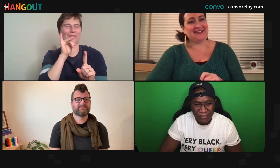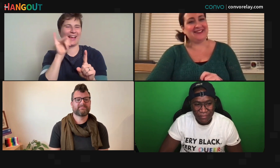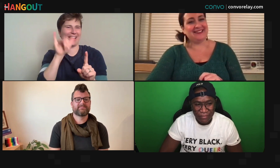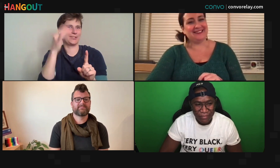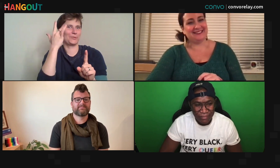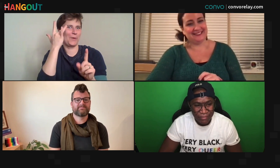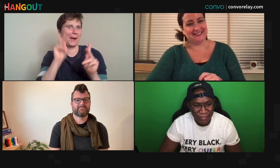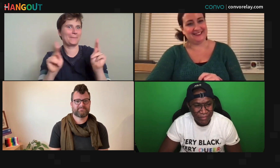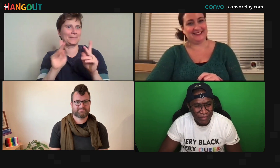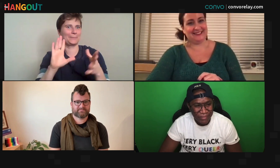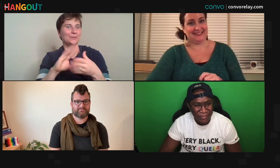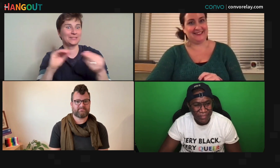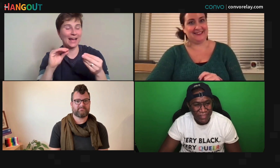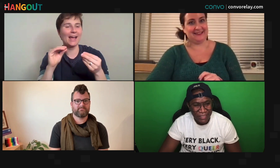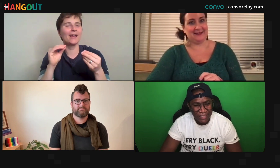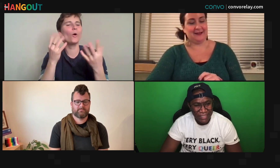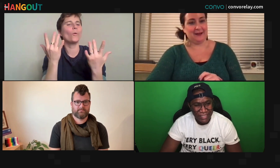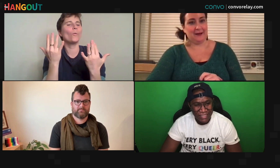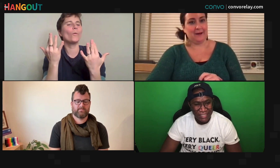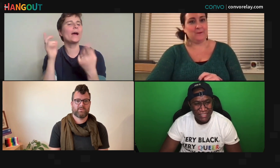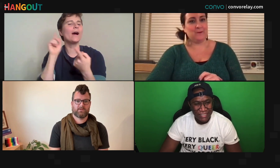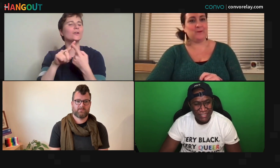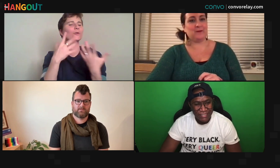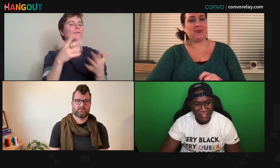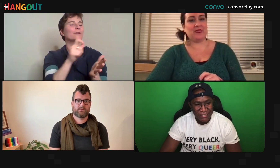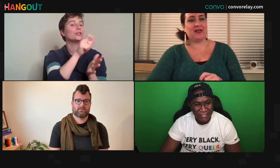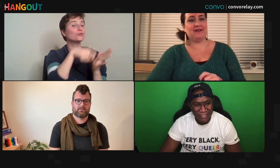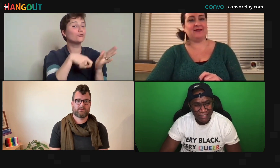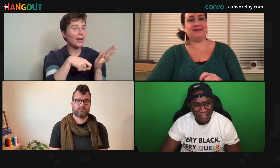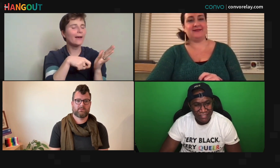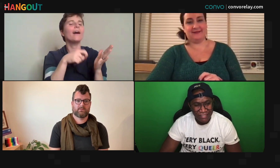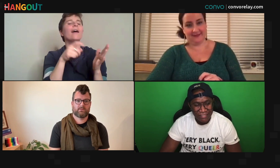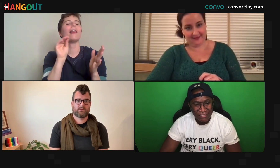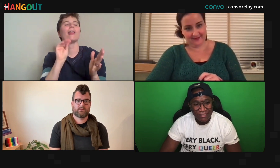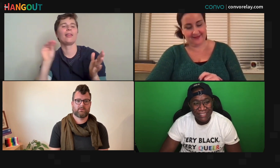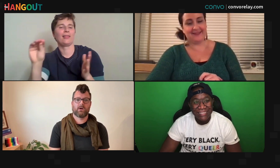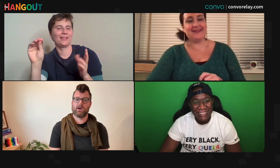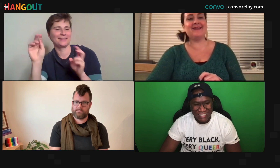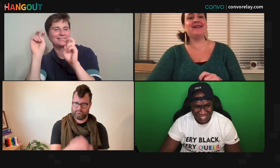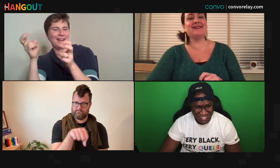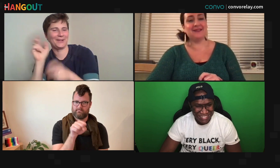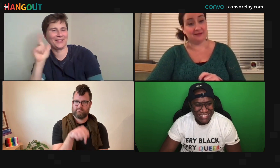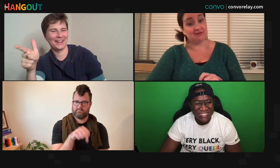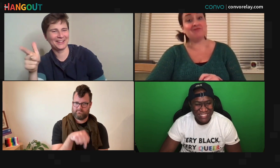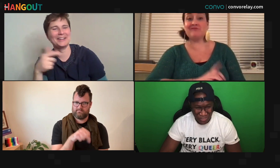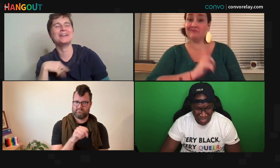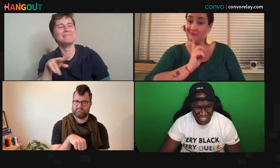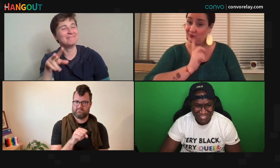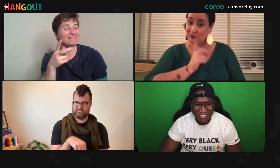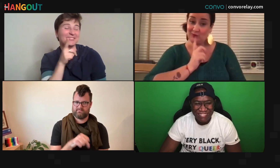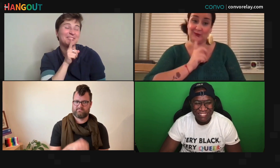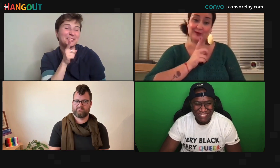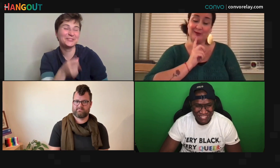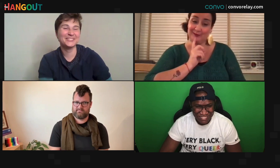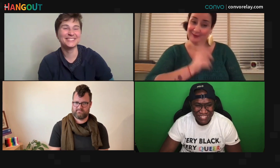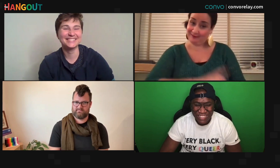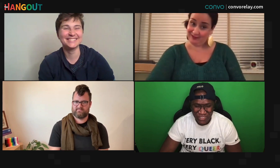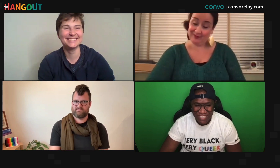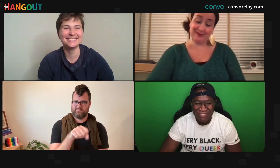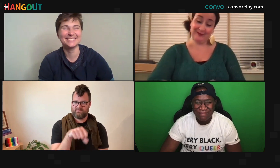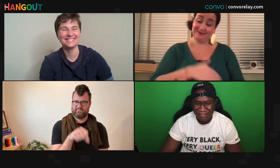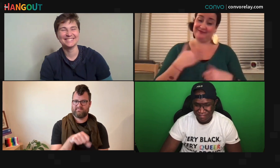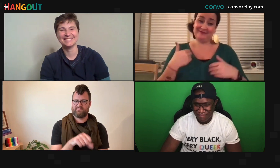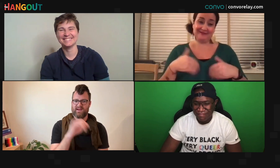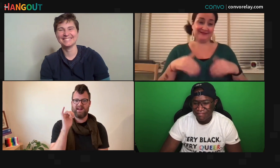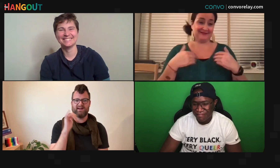This is C3 signing. So do you feel like I think that's why people say, wait until you write it and then do the